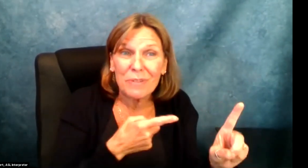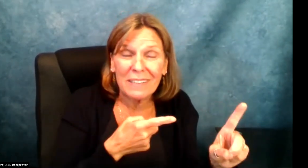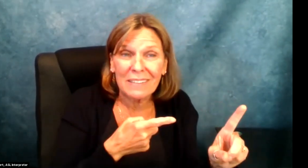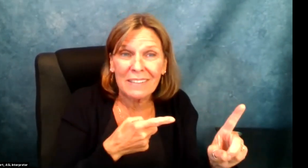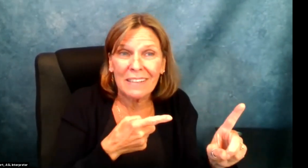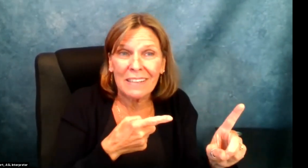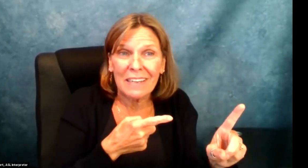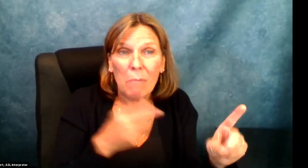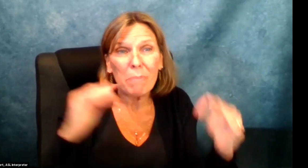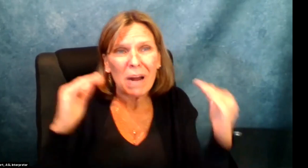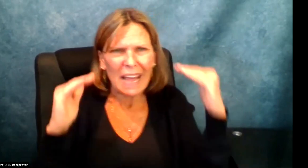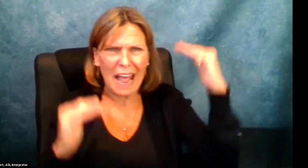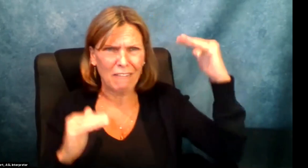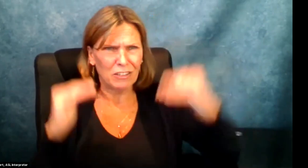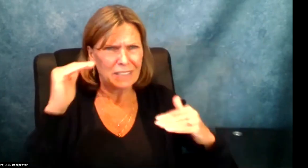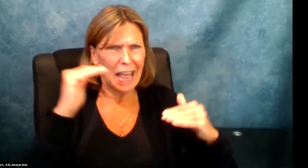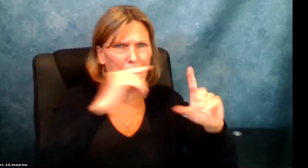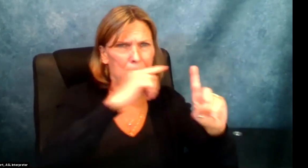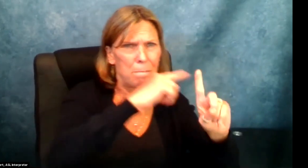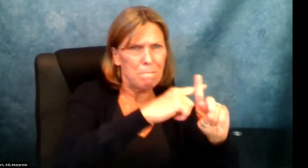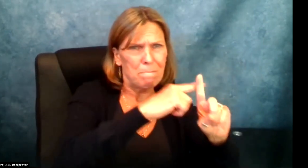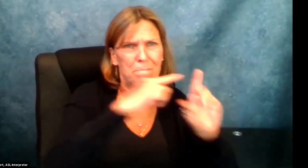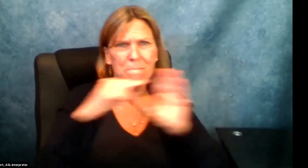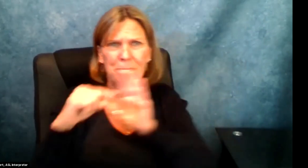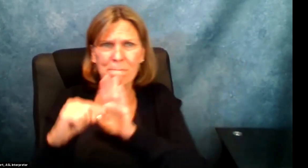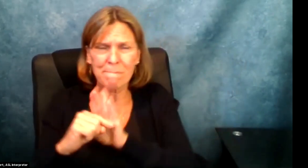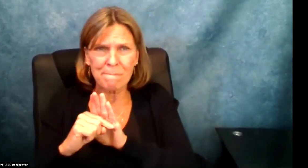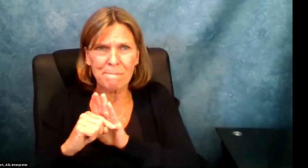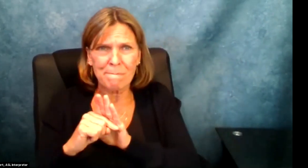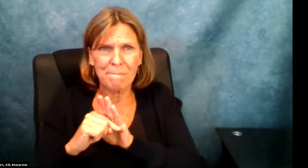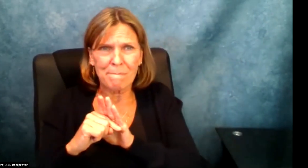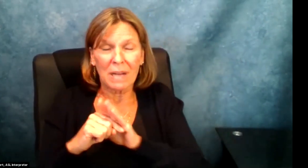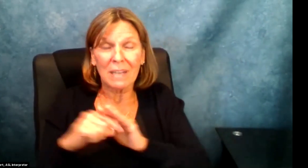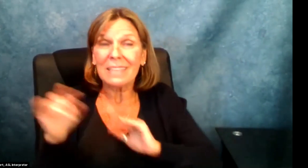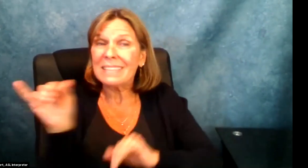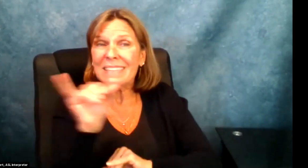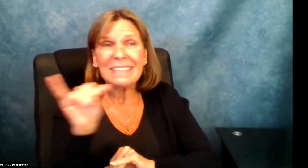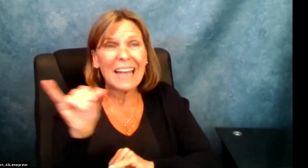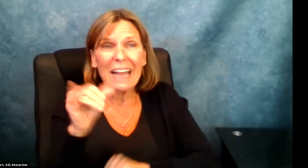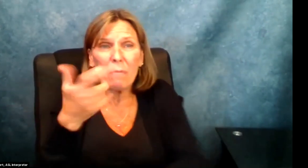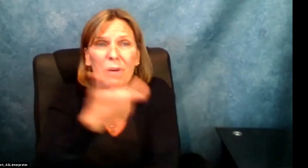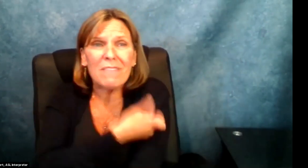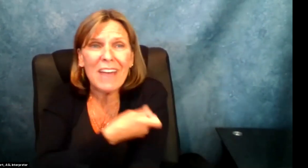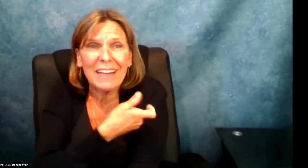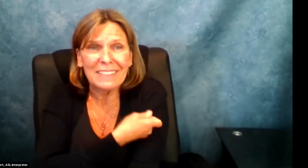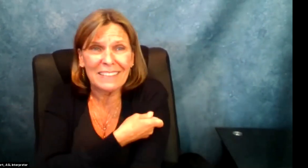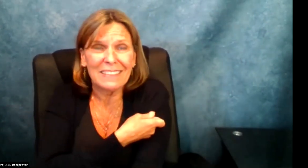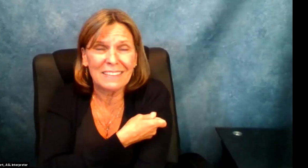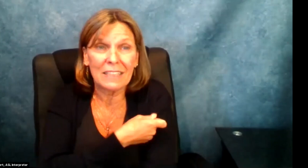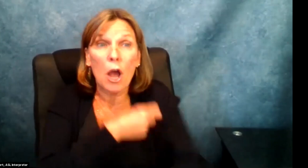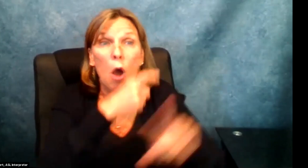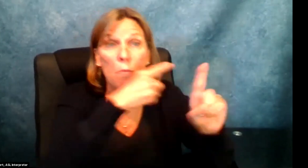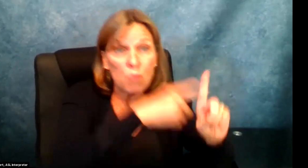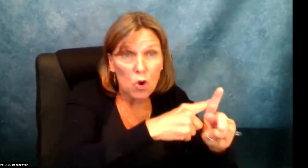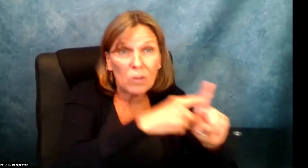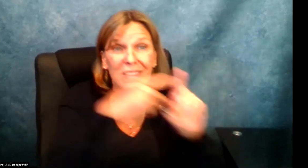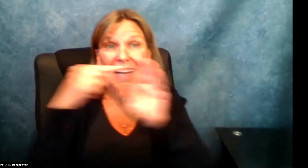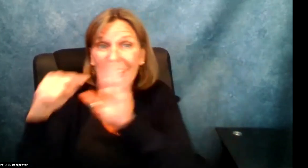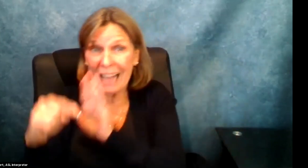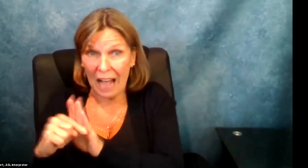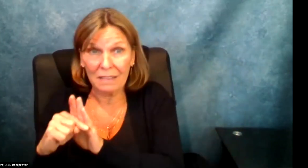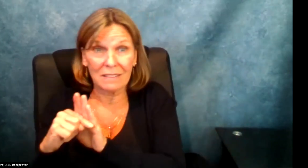pro and con in my life. And when I look at vaccines, I'll just be very honest. We don't know